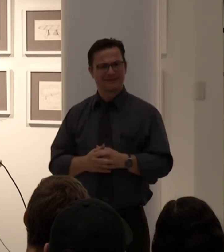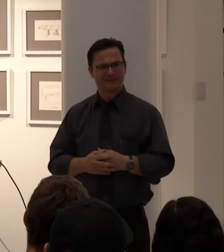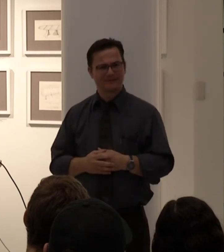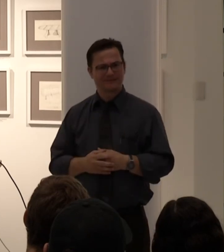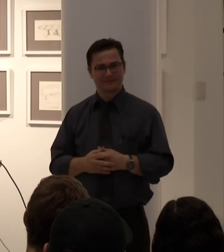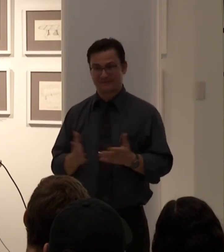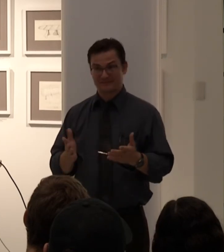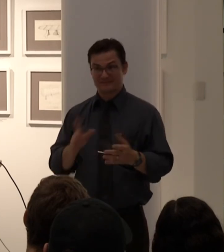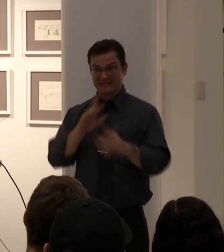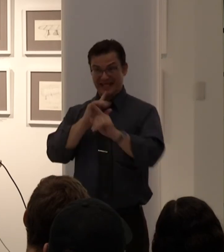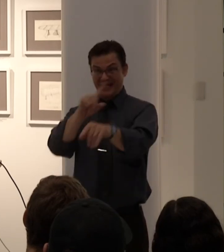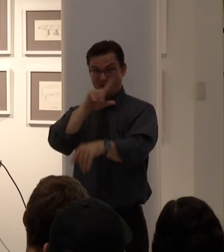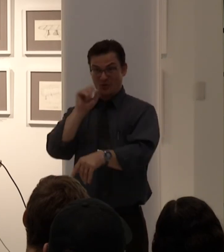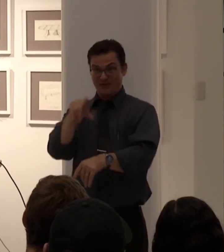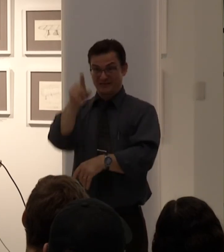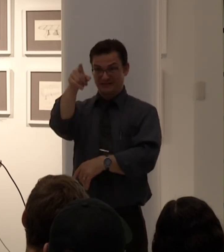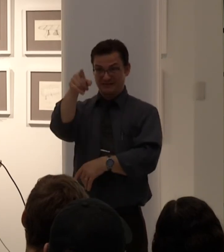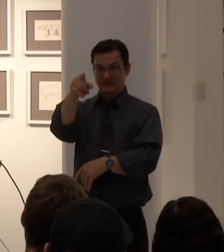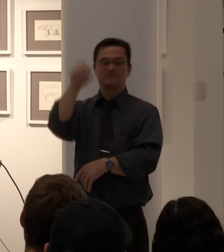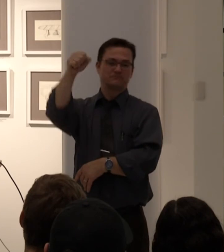Does that answer your question?